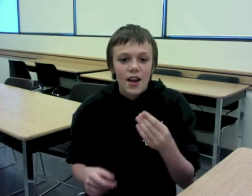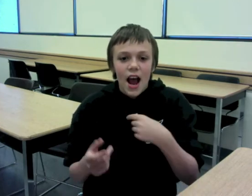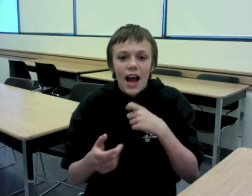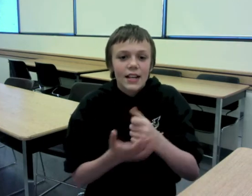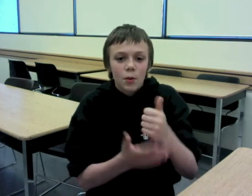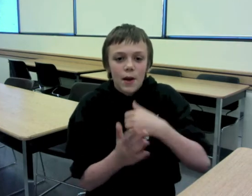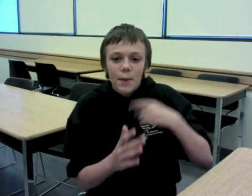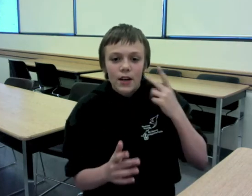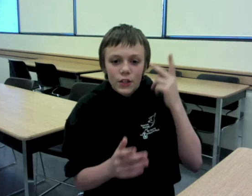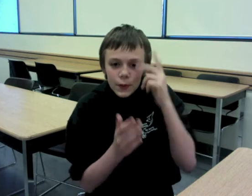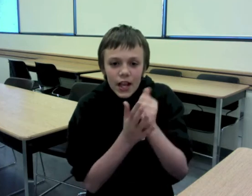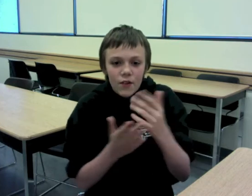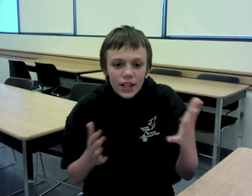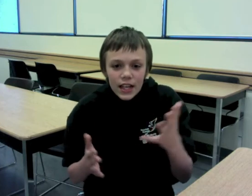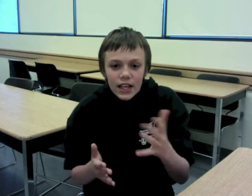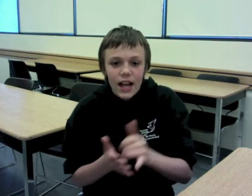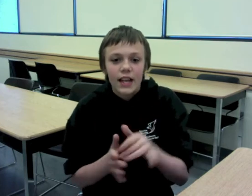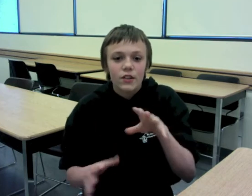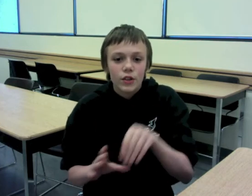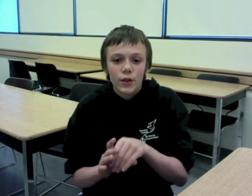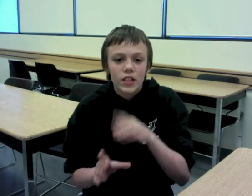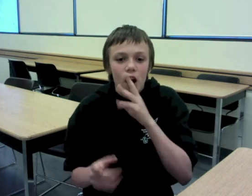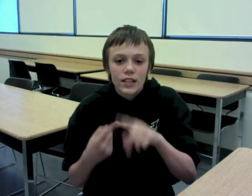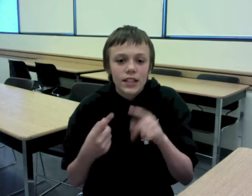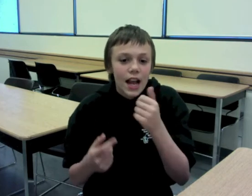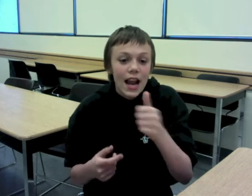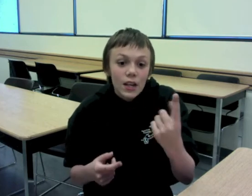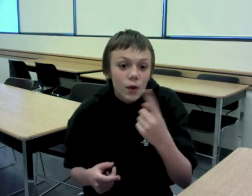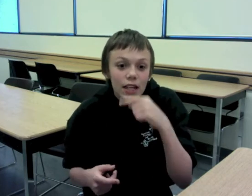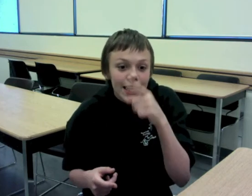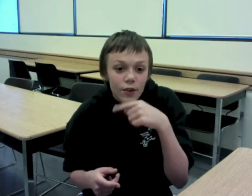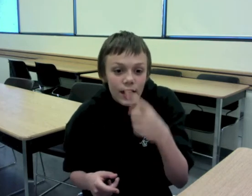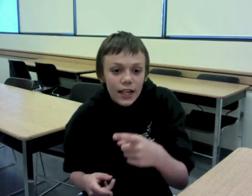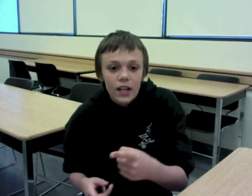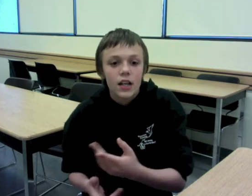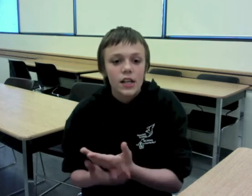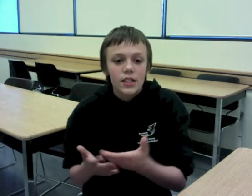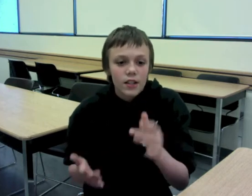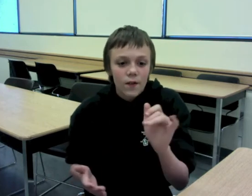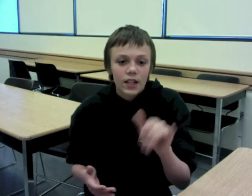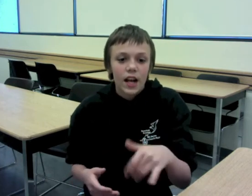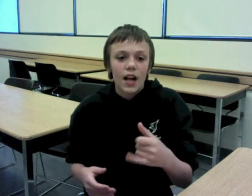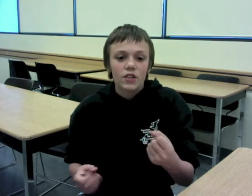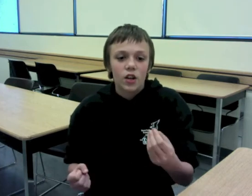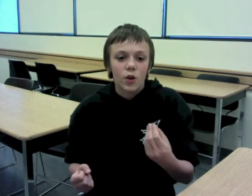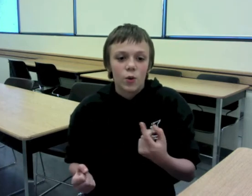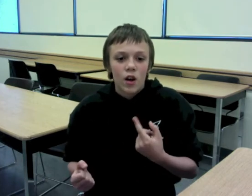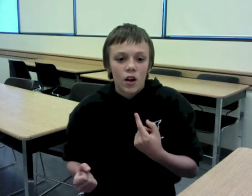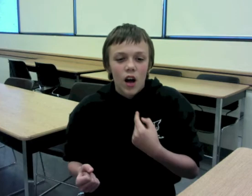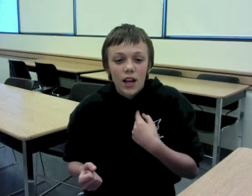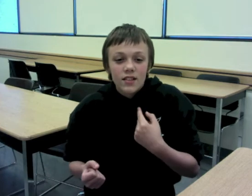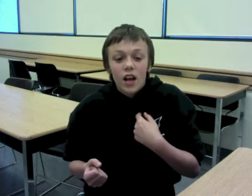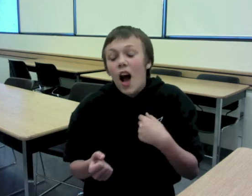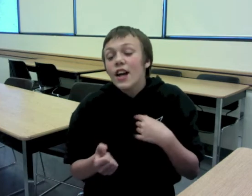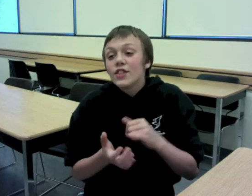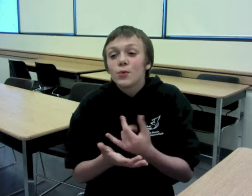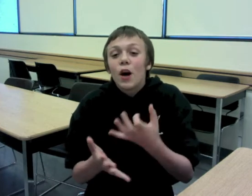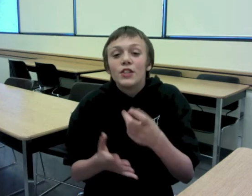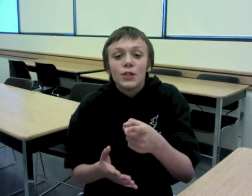I had to help my parents with everything, like including talking to anyone hearing, stuff like that. So I just want you